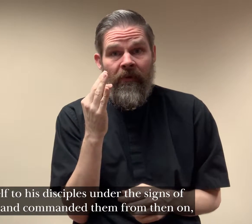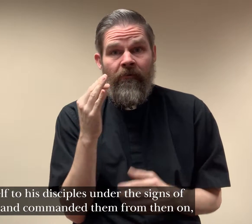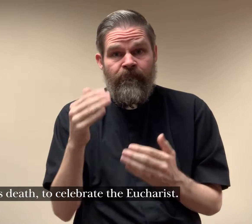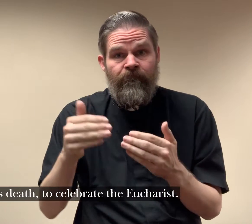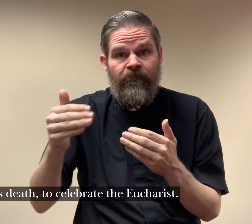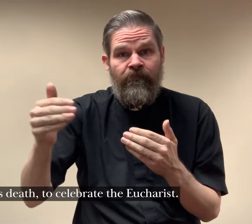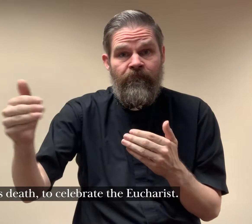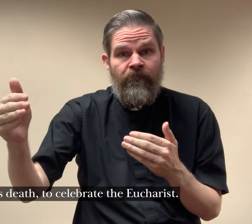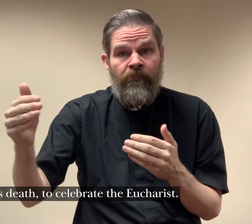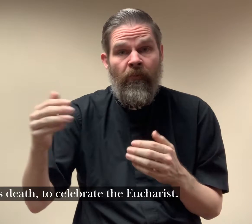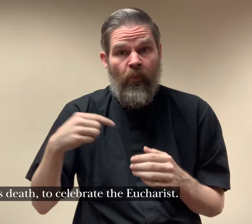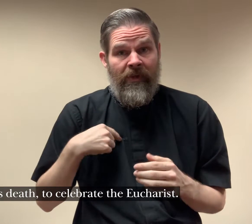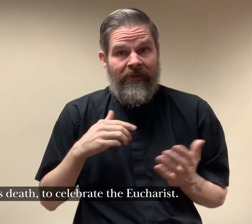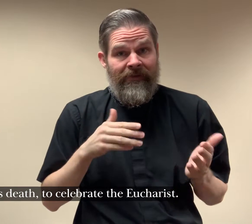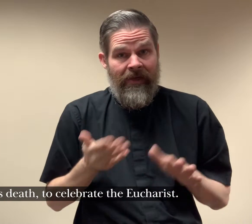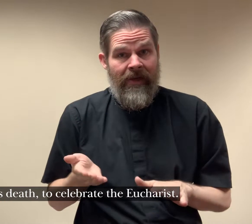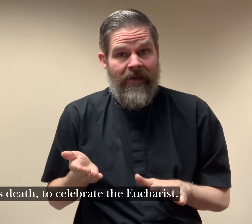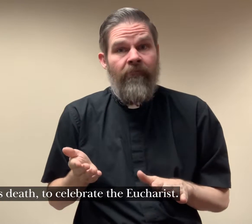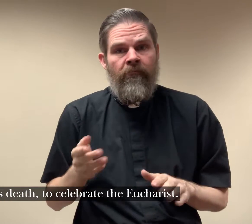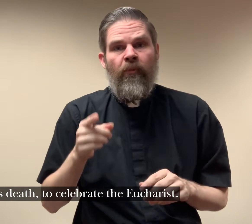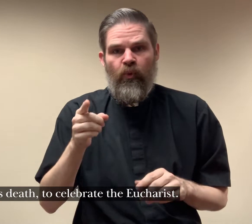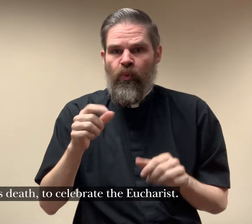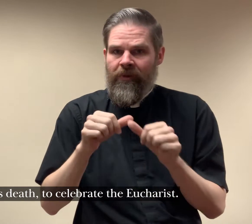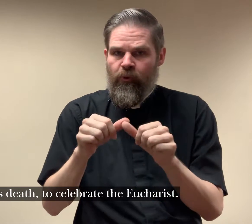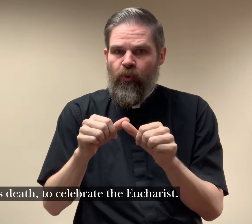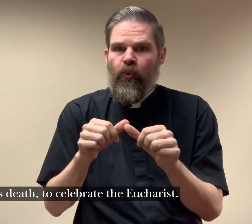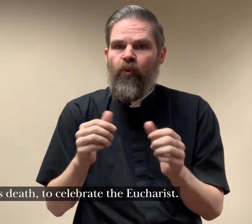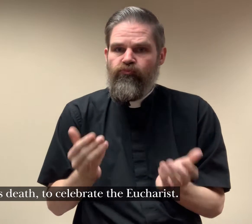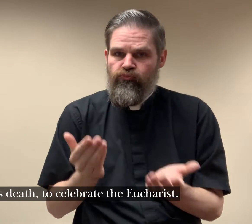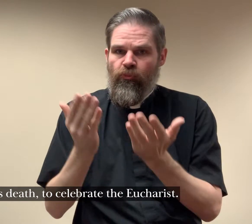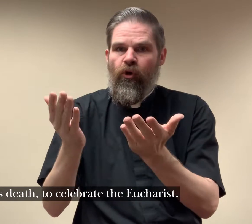even after his death to celebrate the Eucharist.